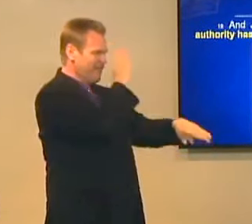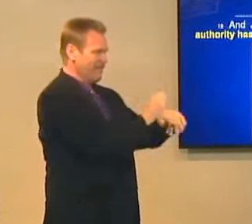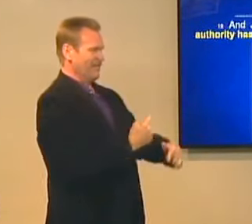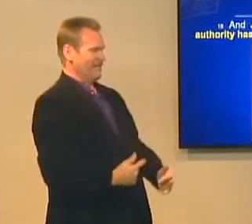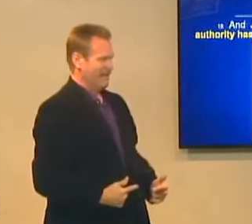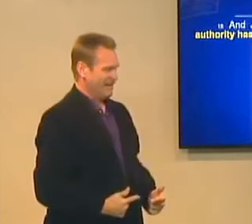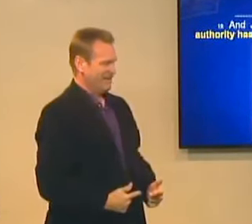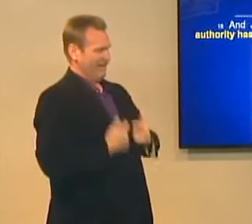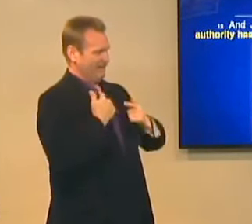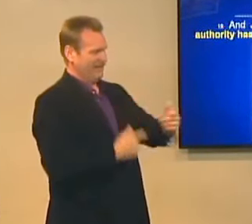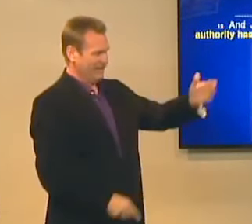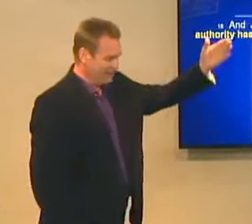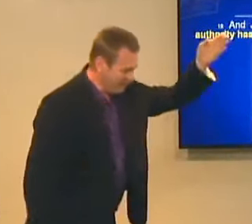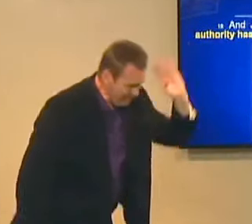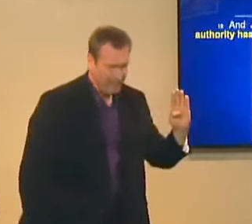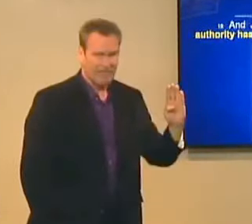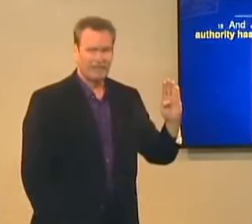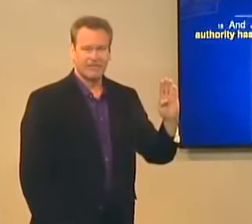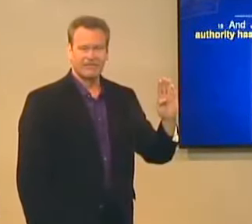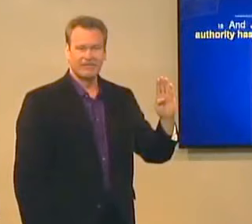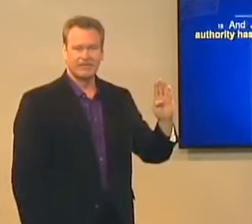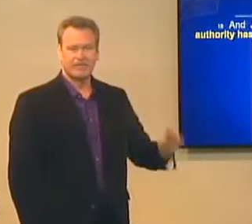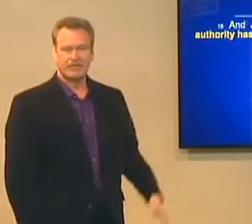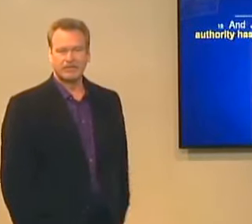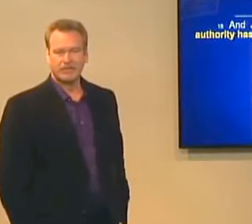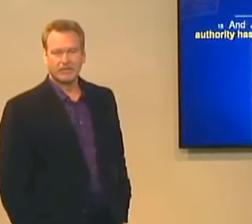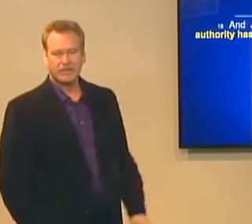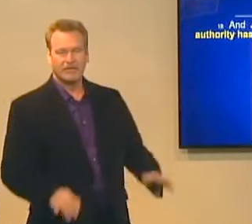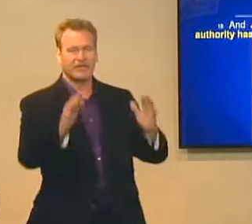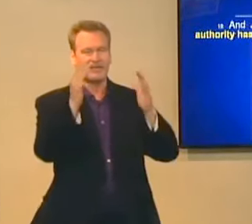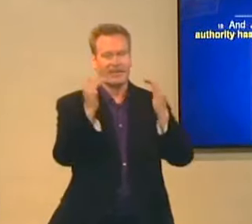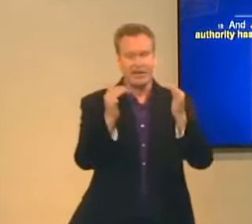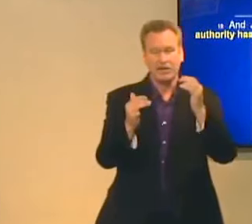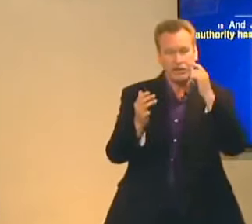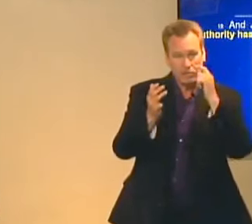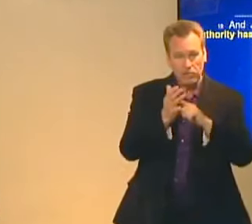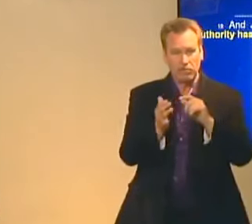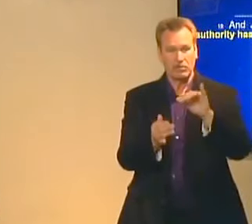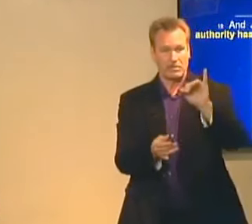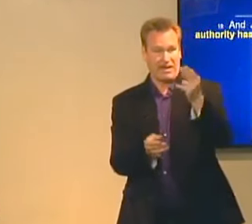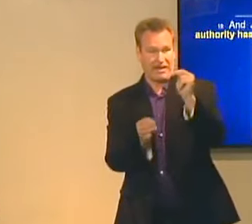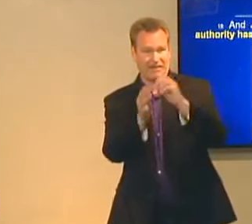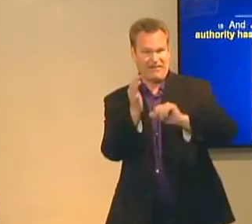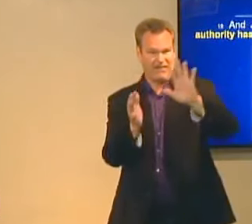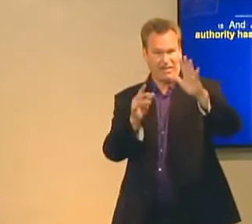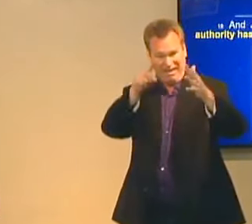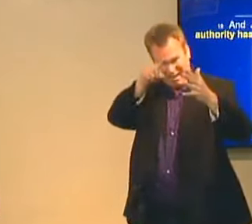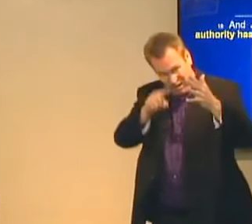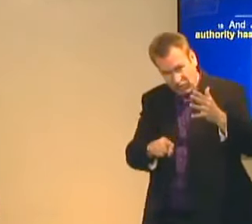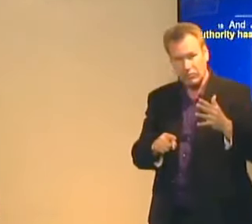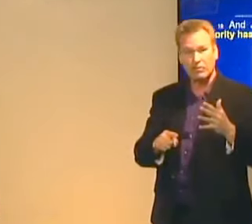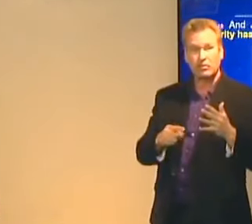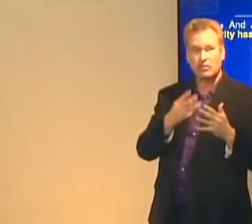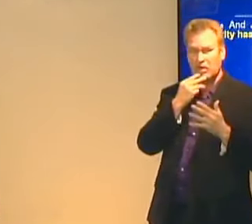could know. That Jesus Christ is the son of the living God. And he is fully God. And fully human. In John chapter 5.